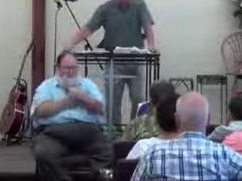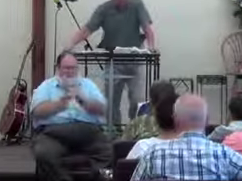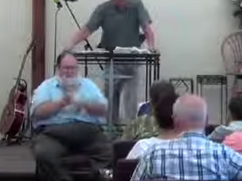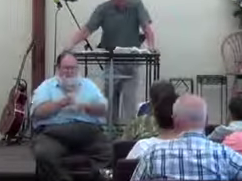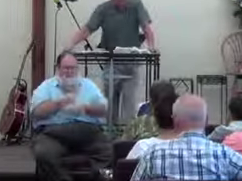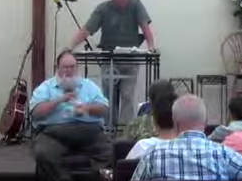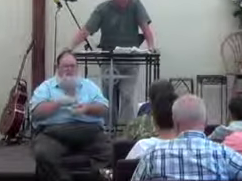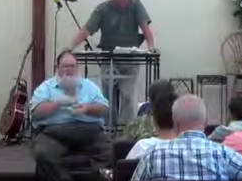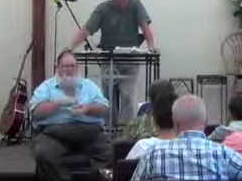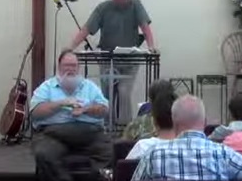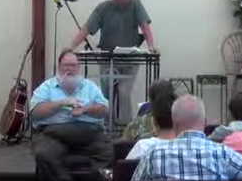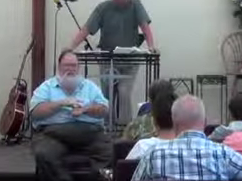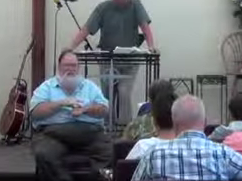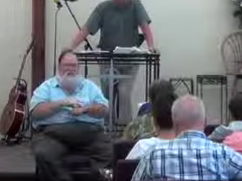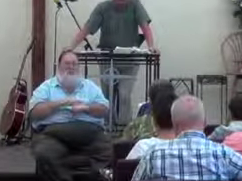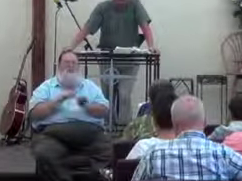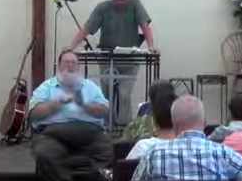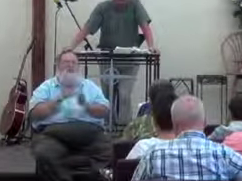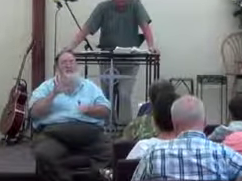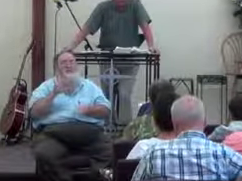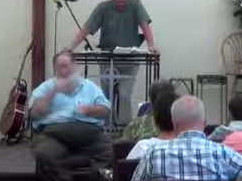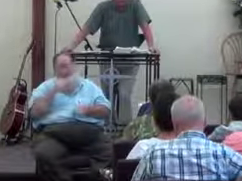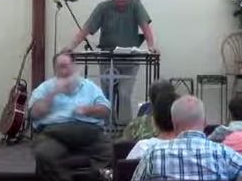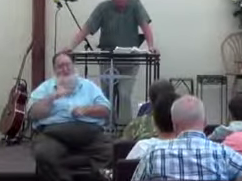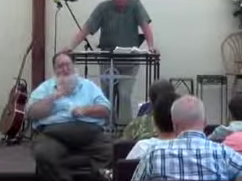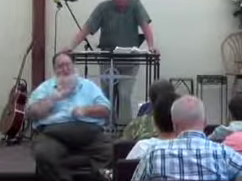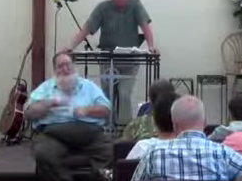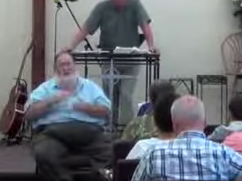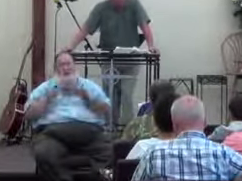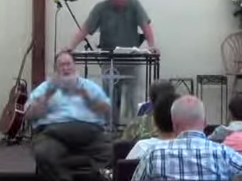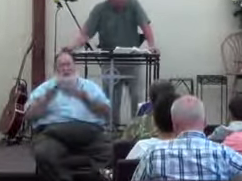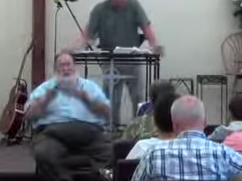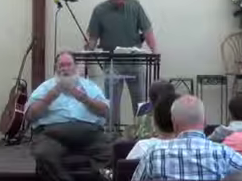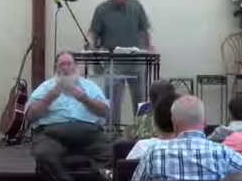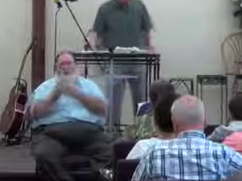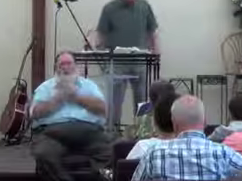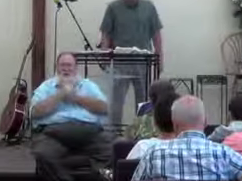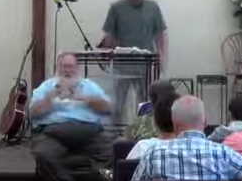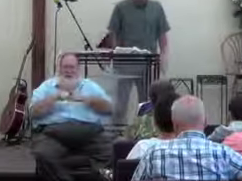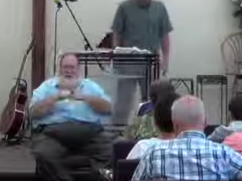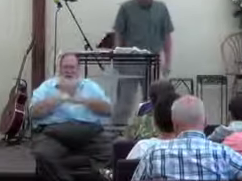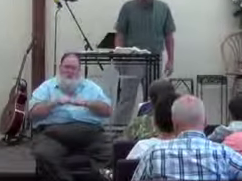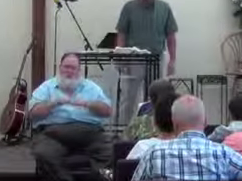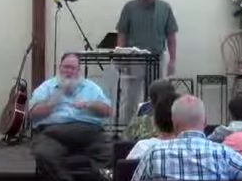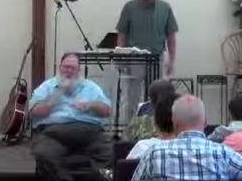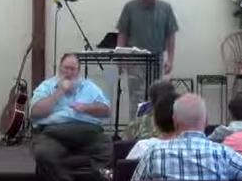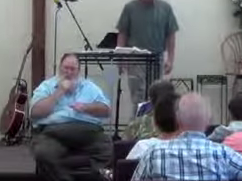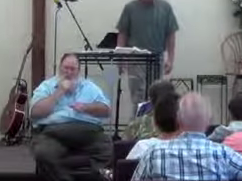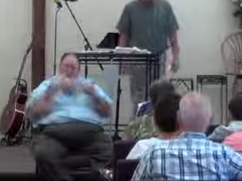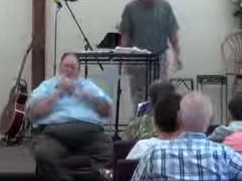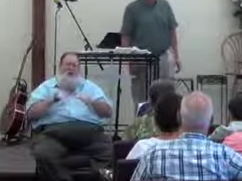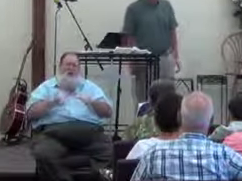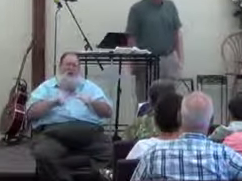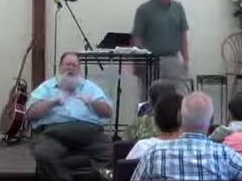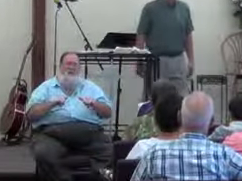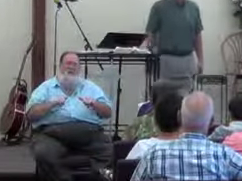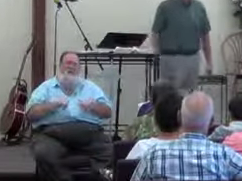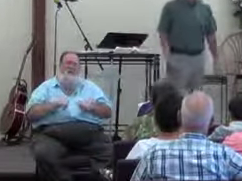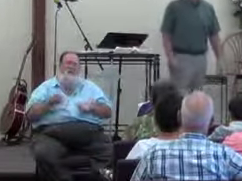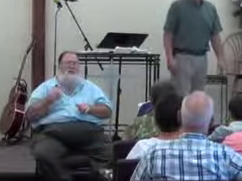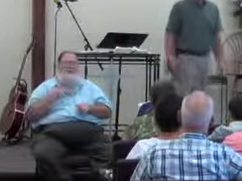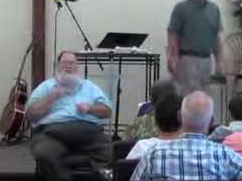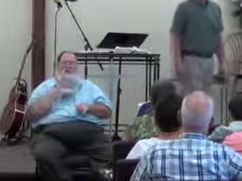says, the Lord is good. His love endures forever and his faithfulness through all generations. We cannot do this